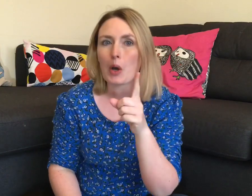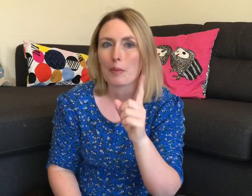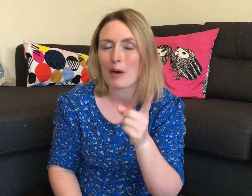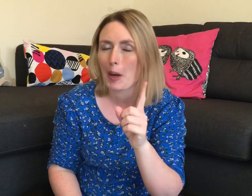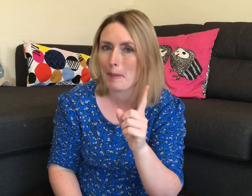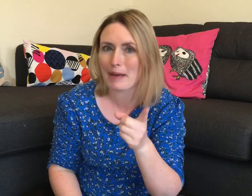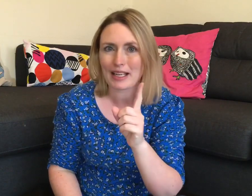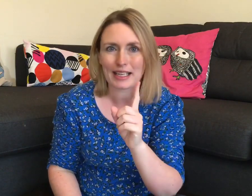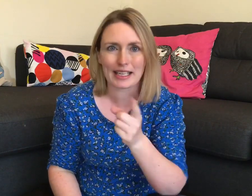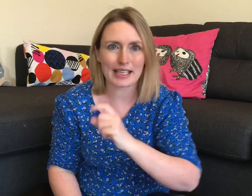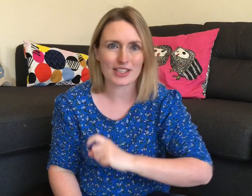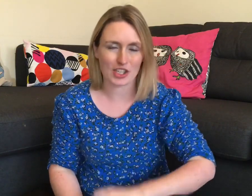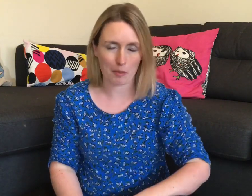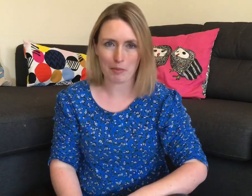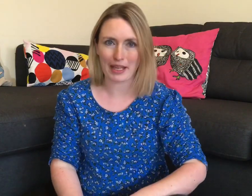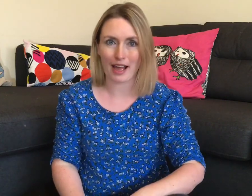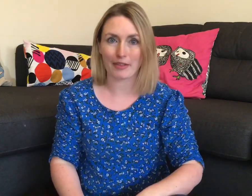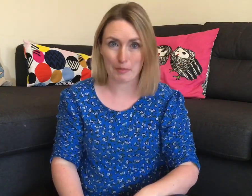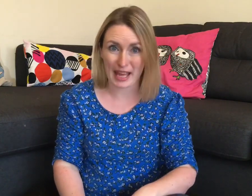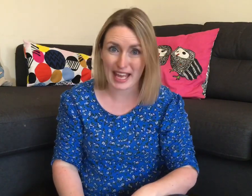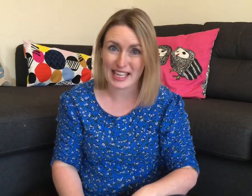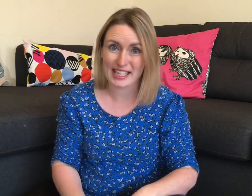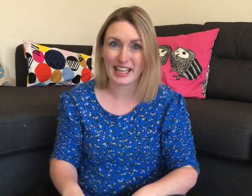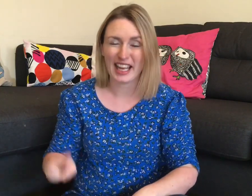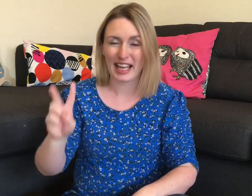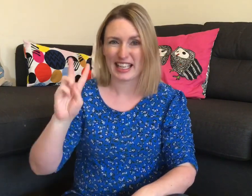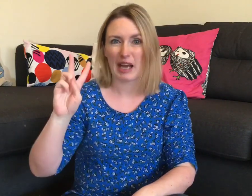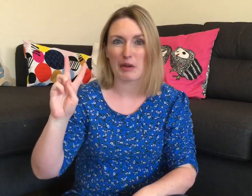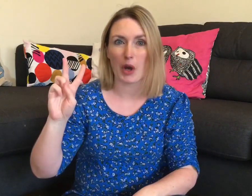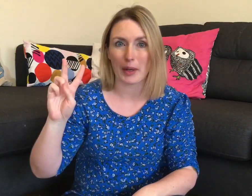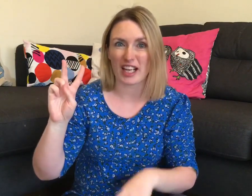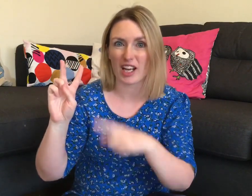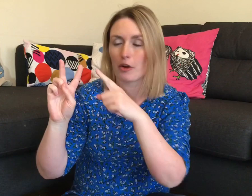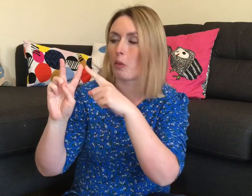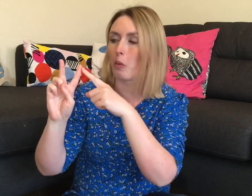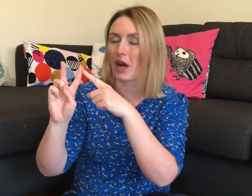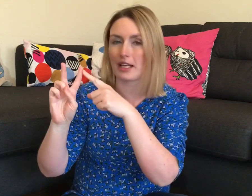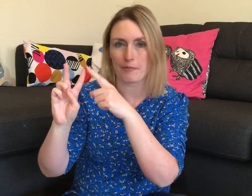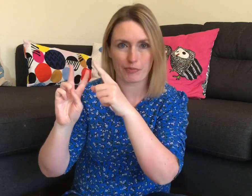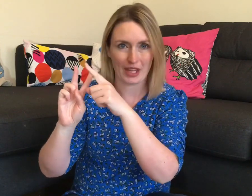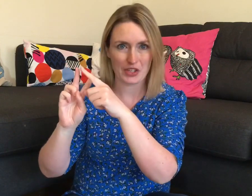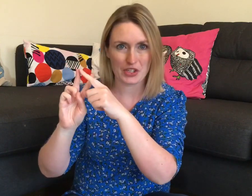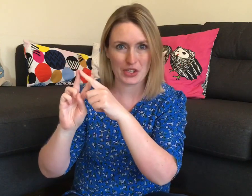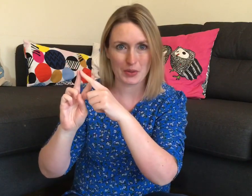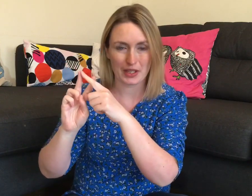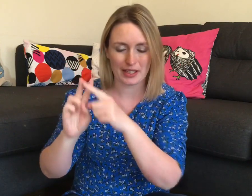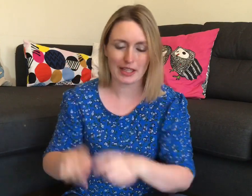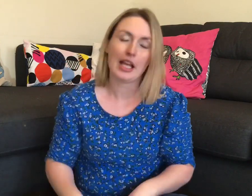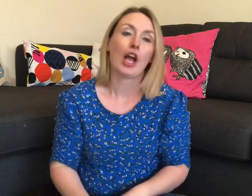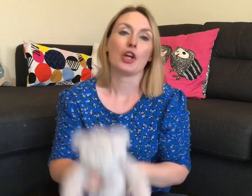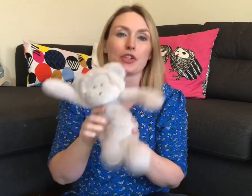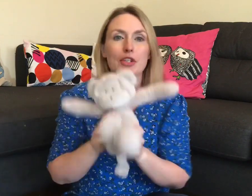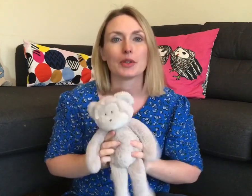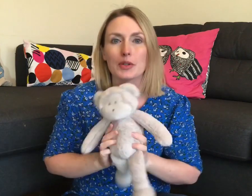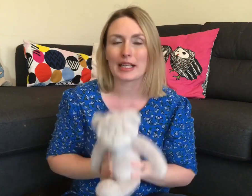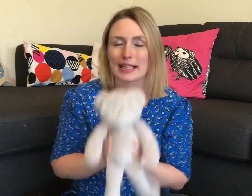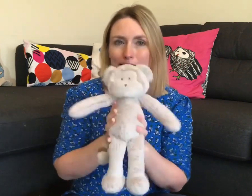more monkeys jumping on the bed one two two little